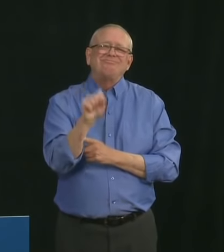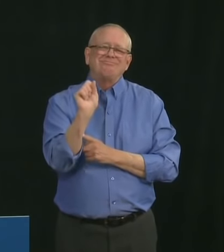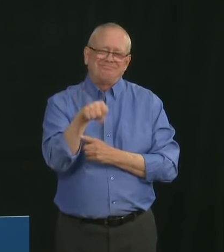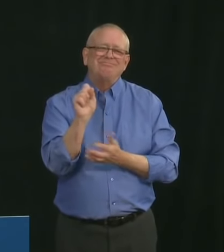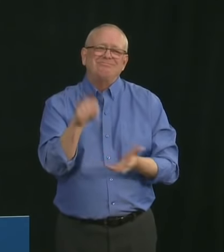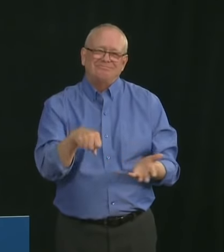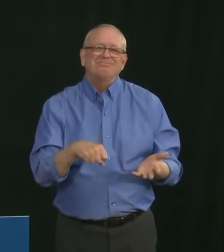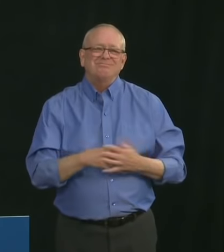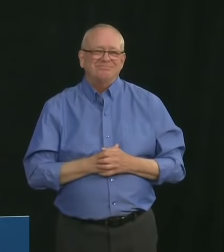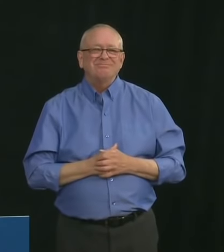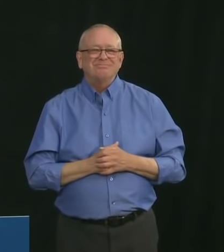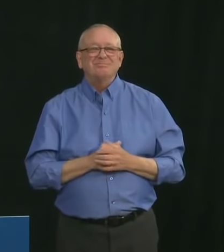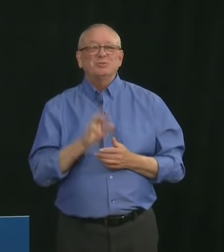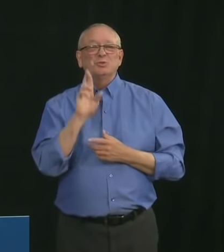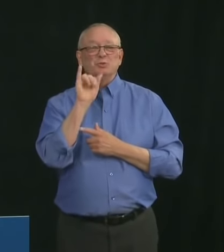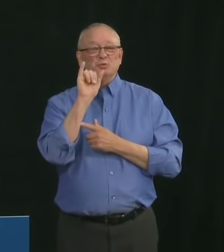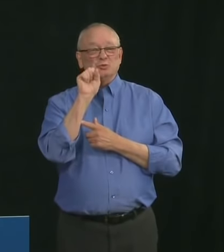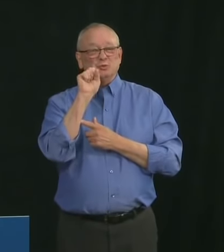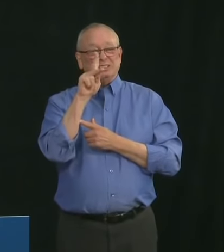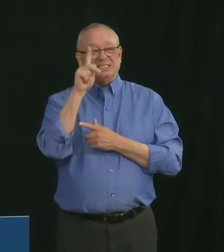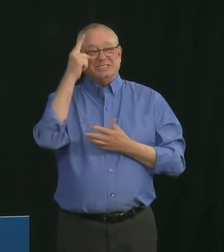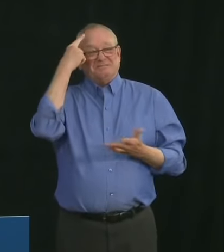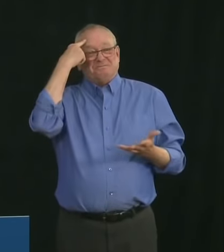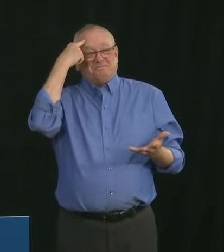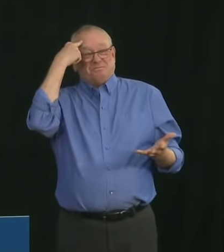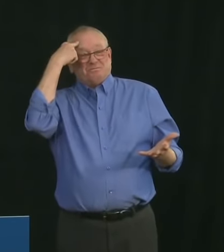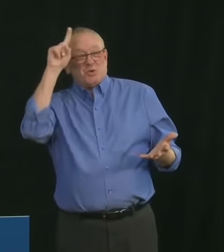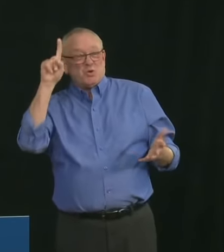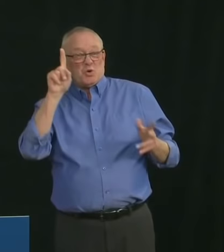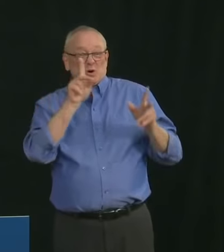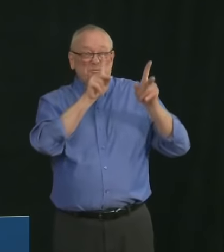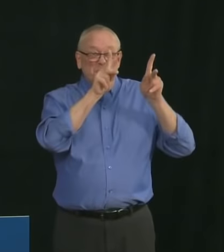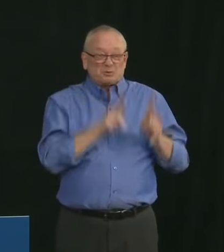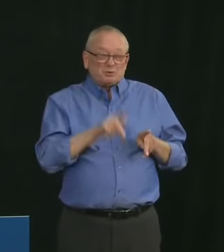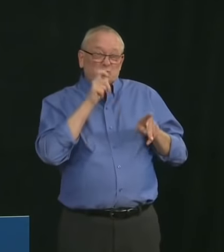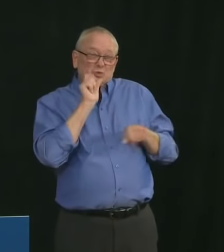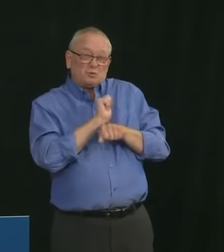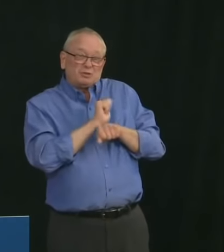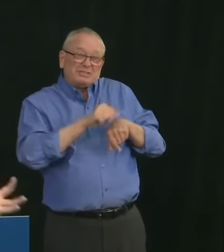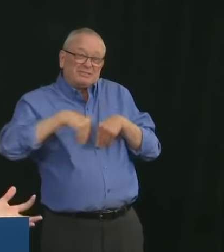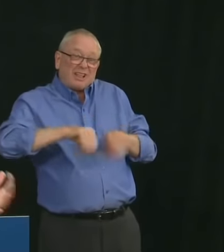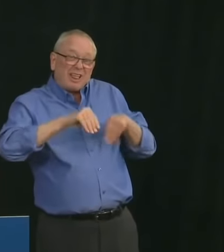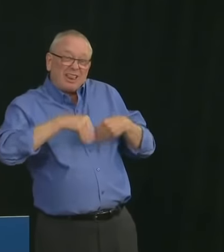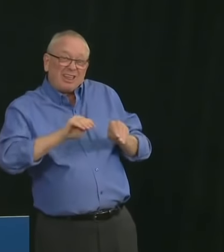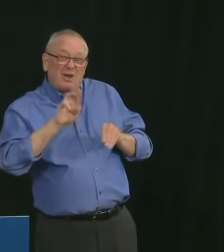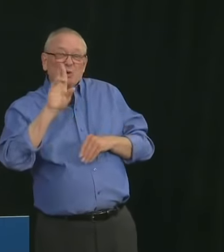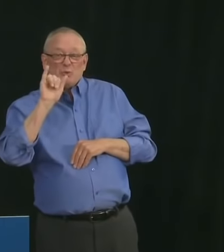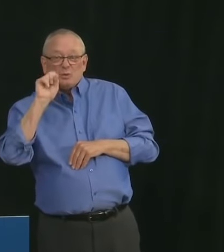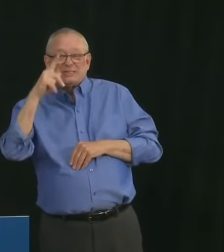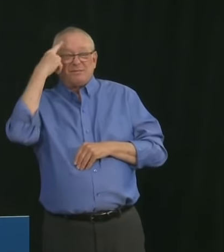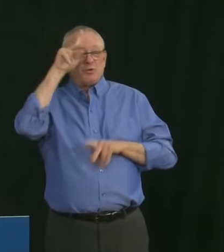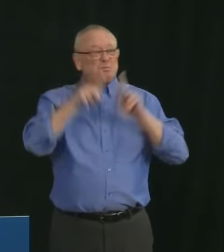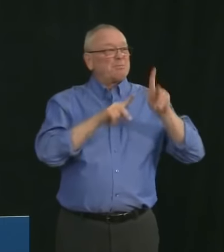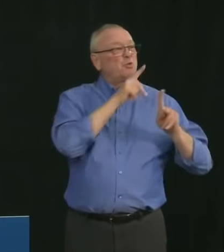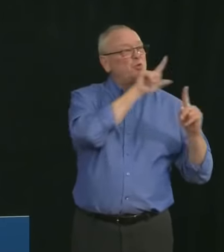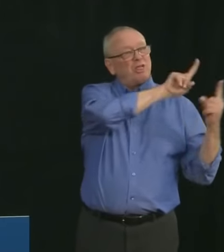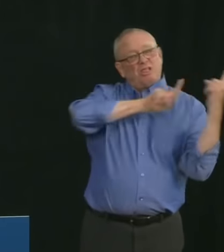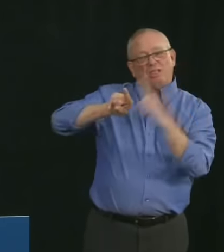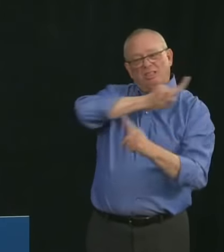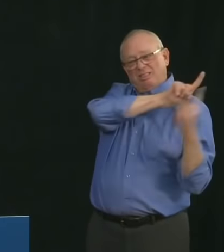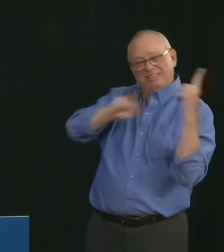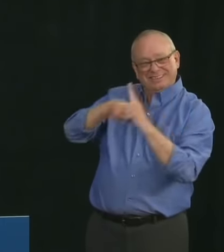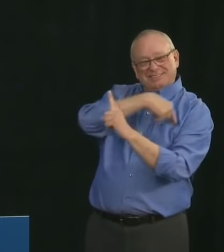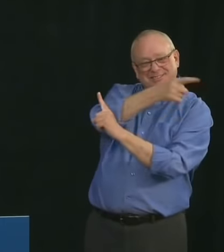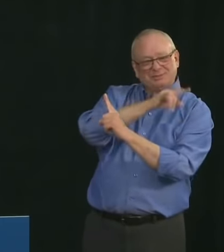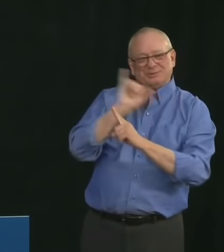the that selling of one's own belongings, and as well as having multiple people, again, who possibly wouldn't otherwise